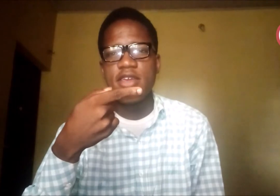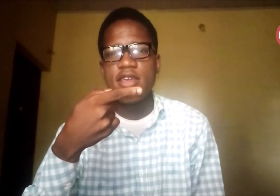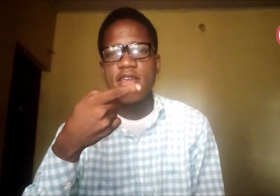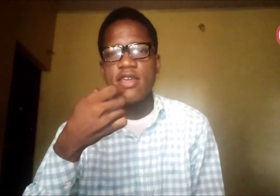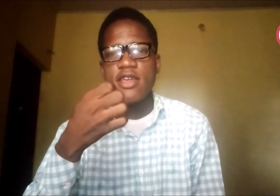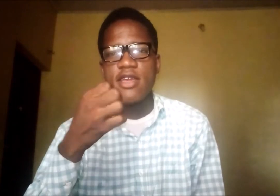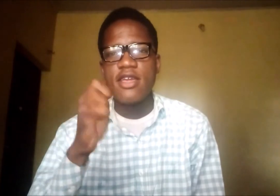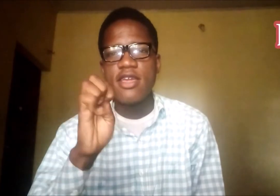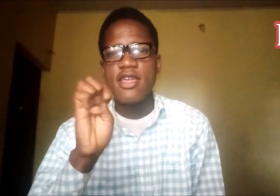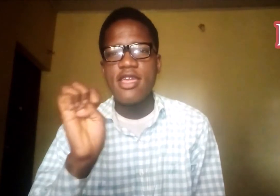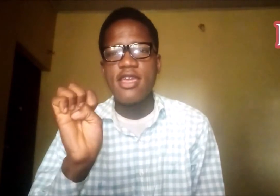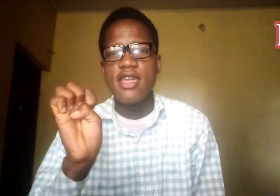E